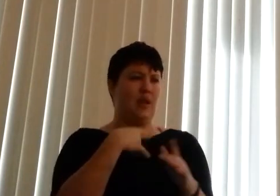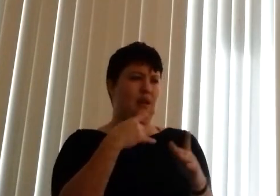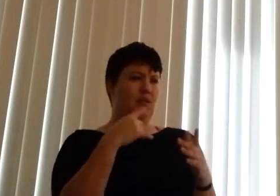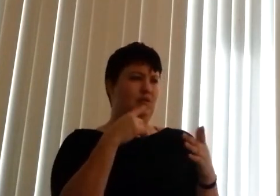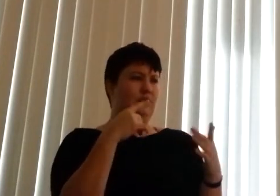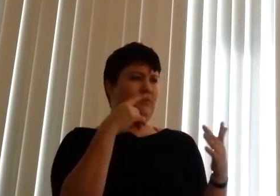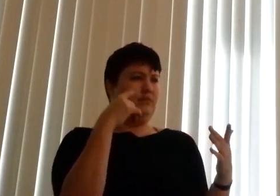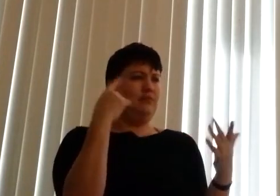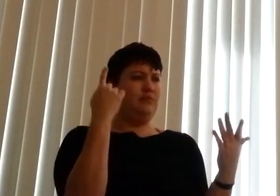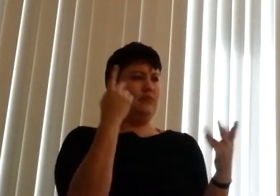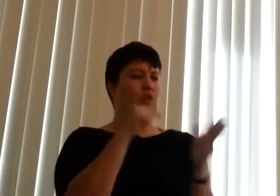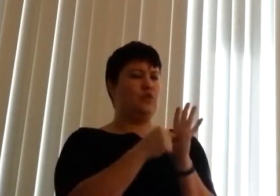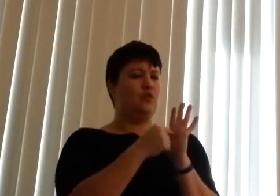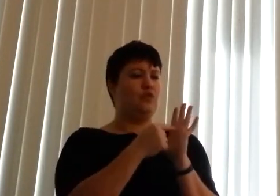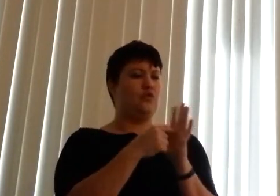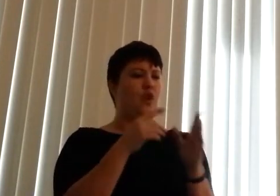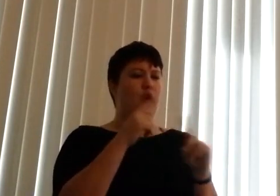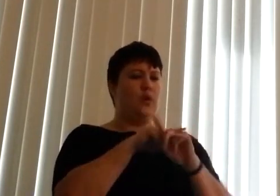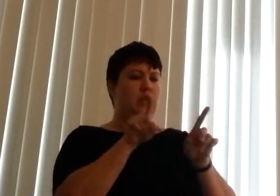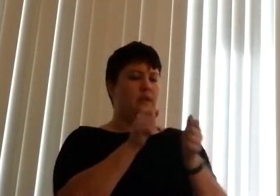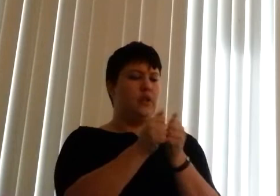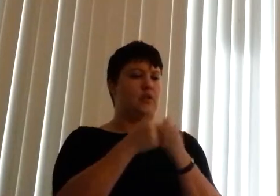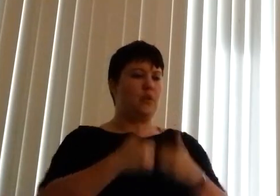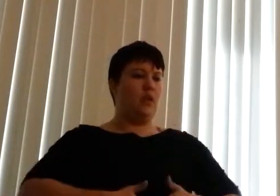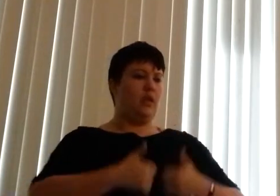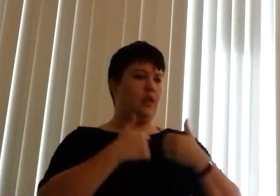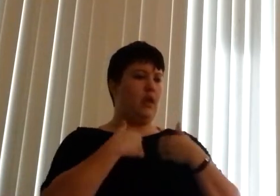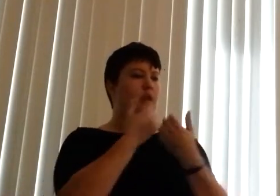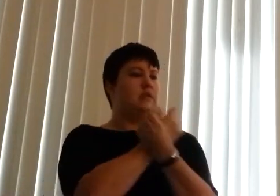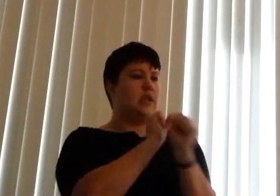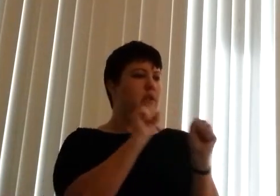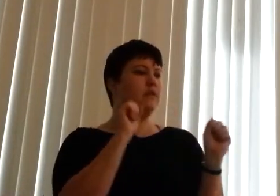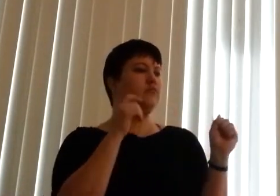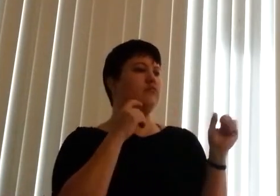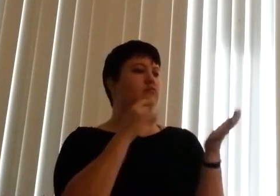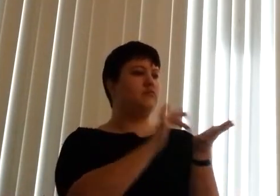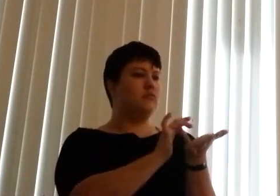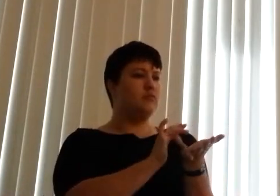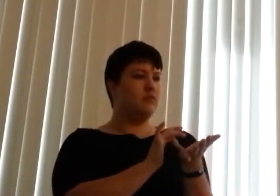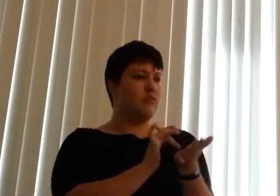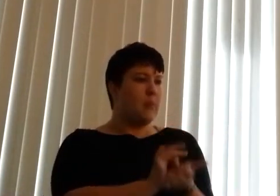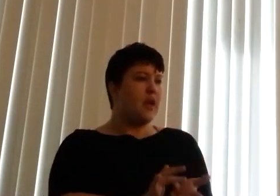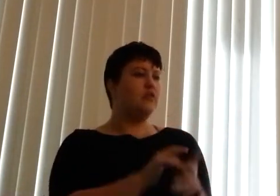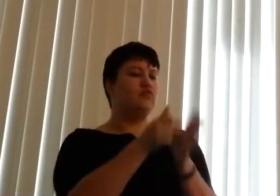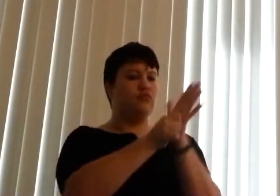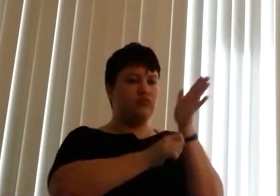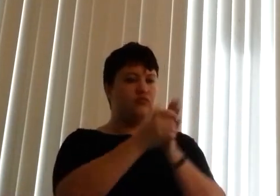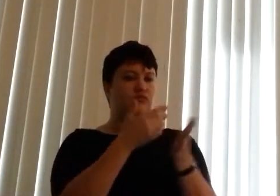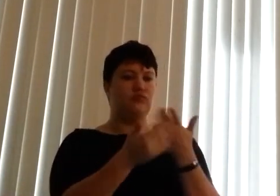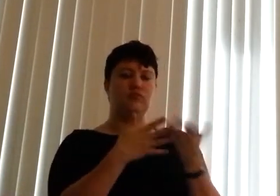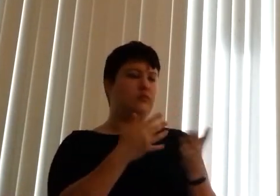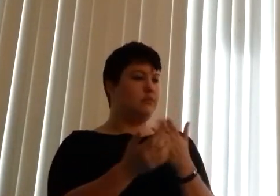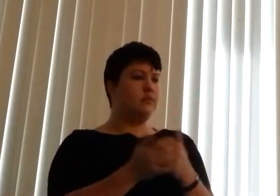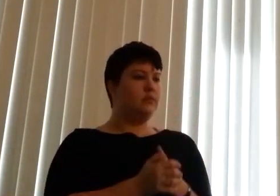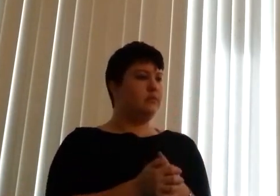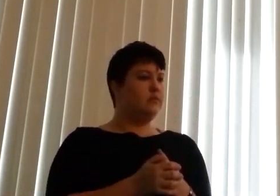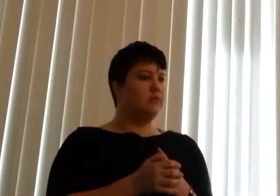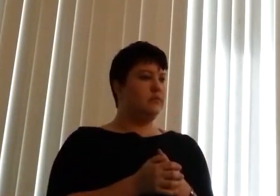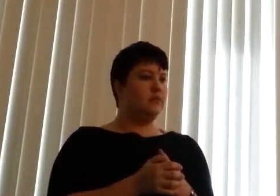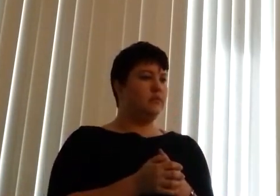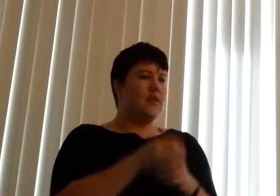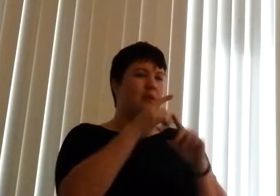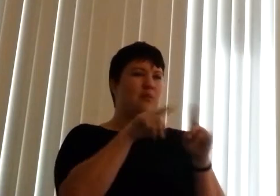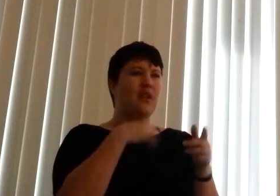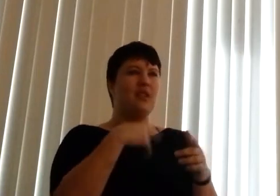privileging someone for life-saving treatment on the basis of expected lifespan and privileging someone for such treatment on the basis of blood